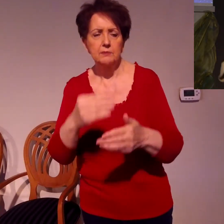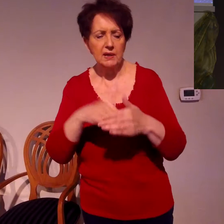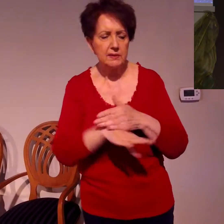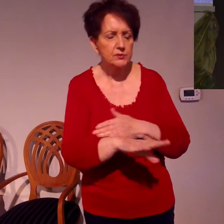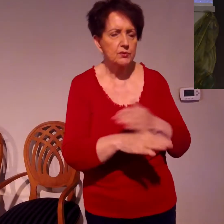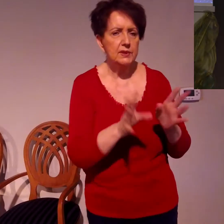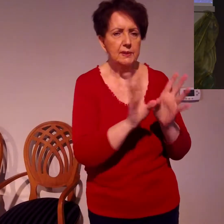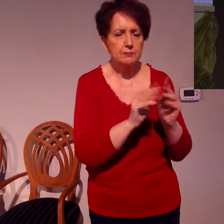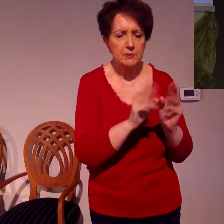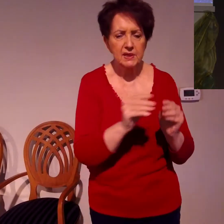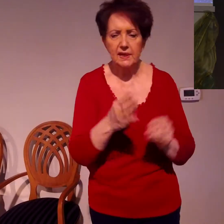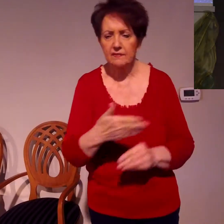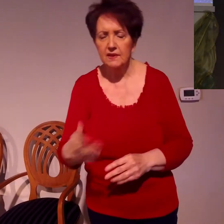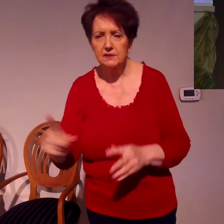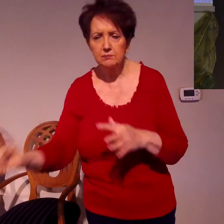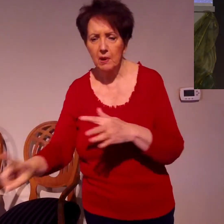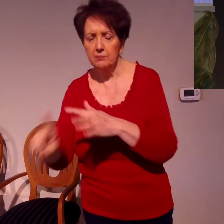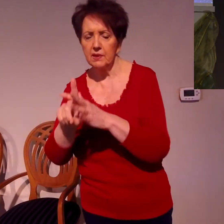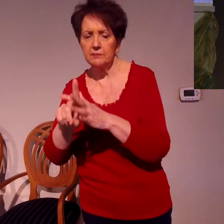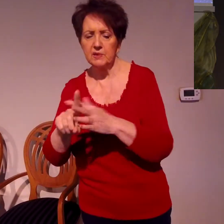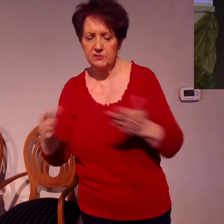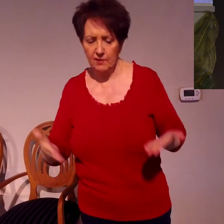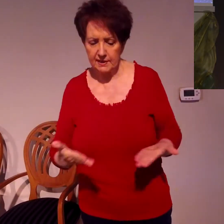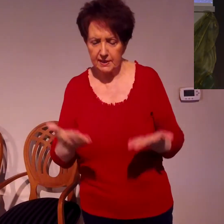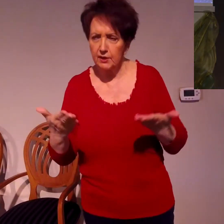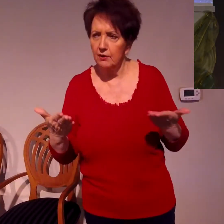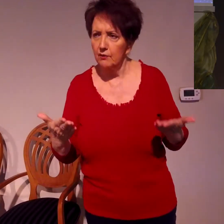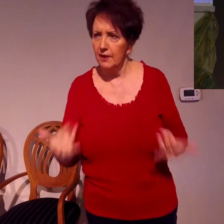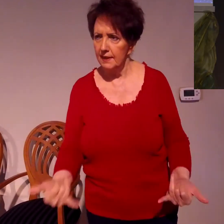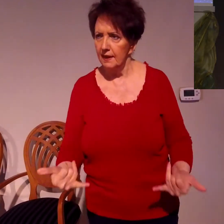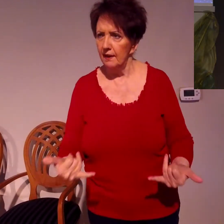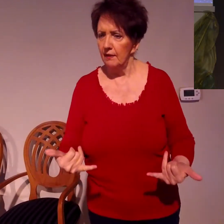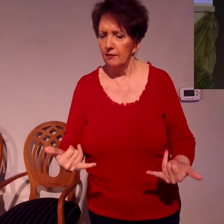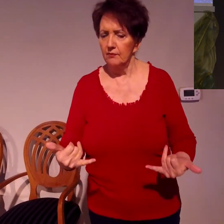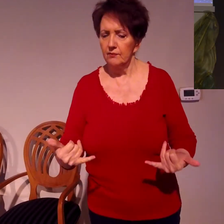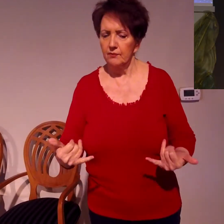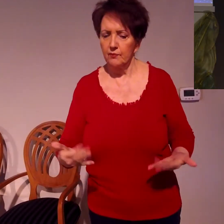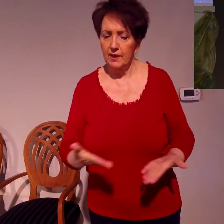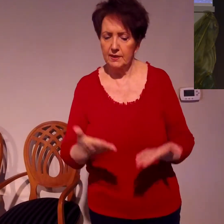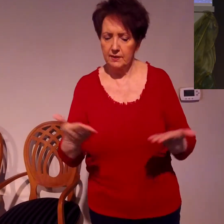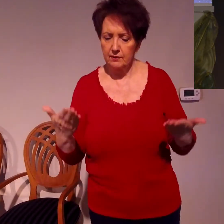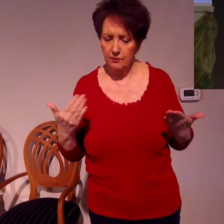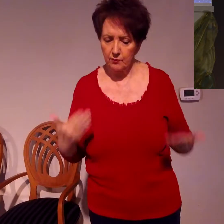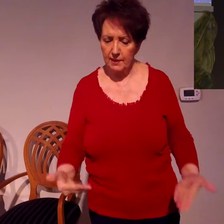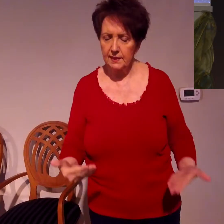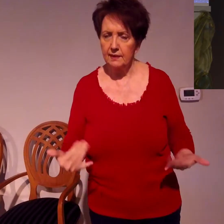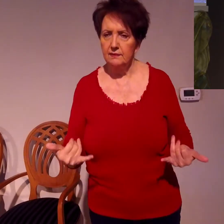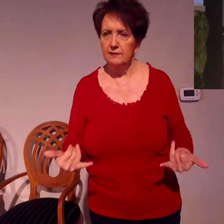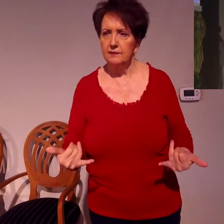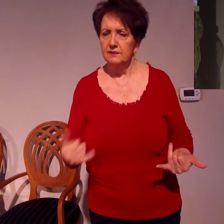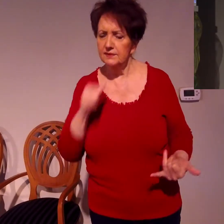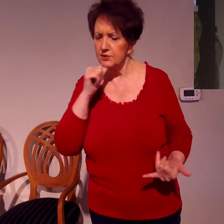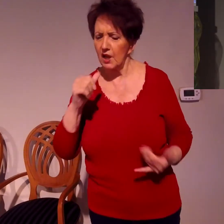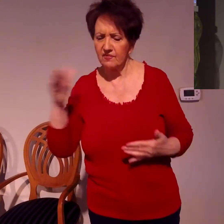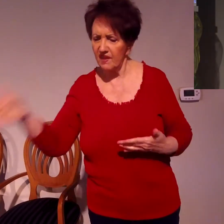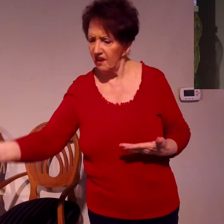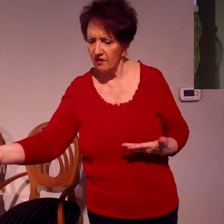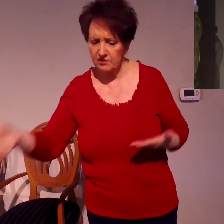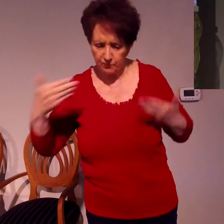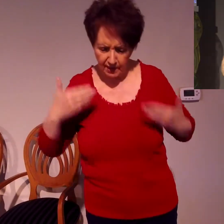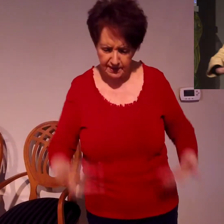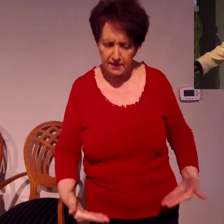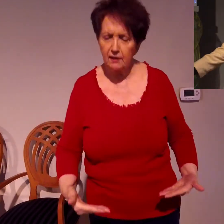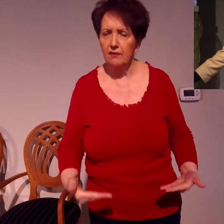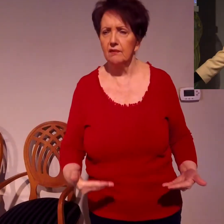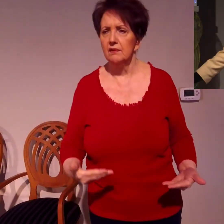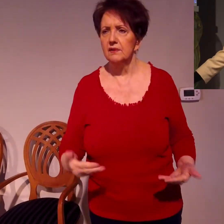know, when things come up, I'm like, it's right here. It's right here. It's not over there. It's right here.